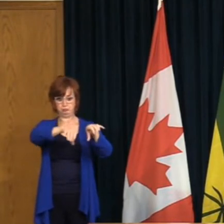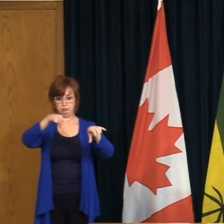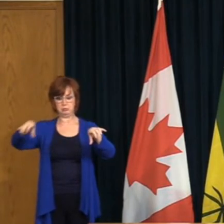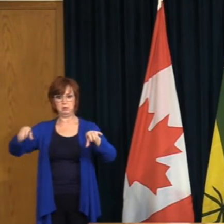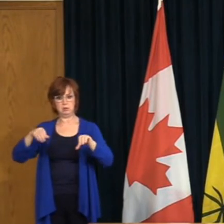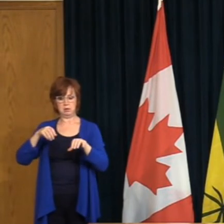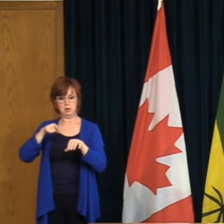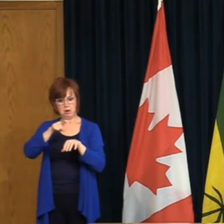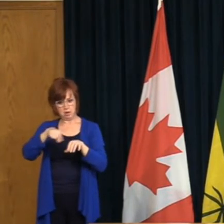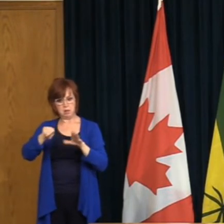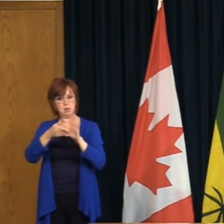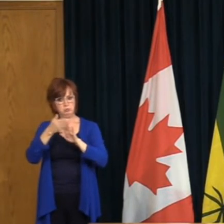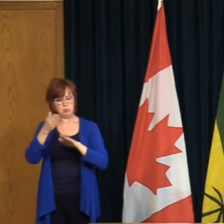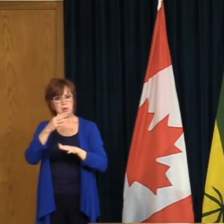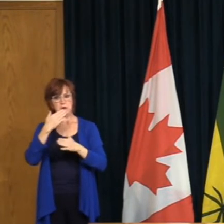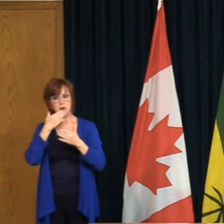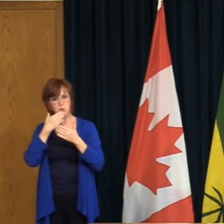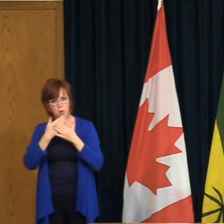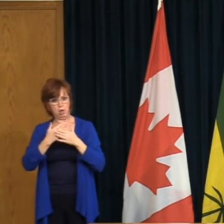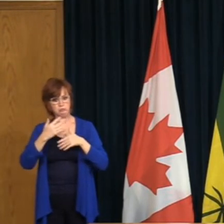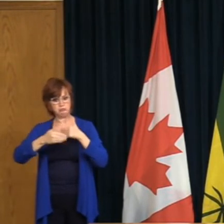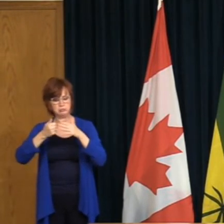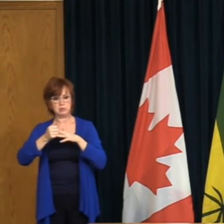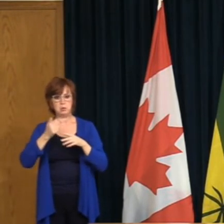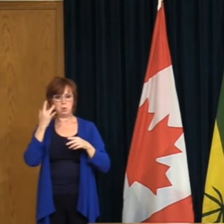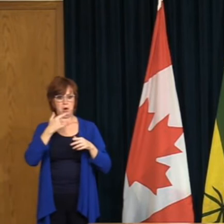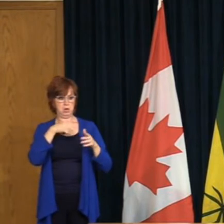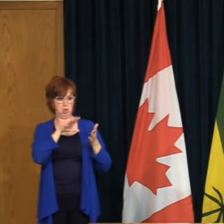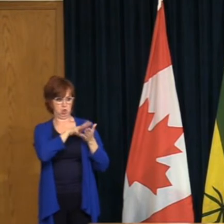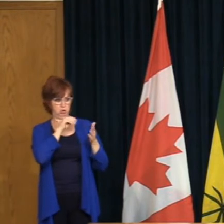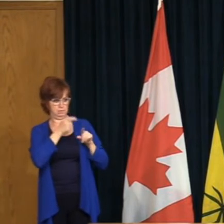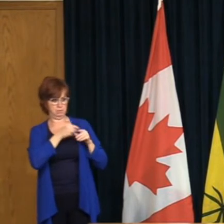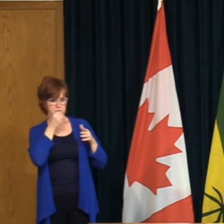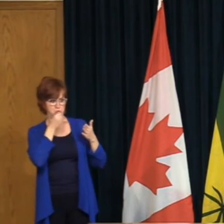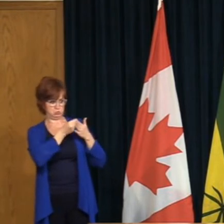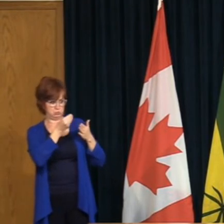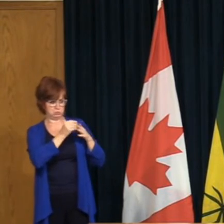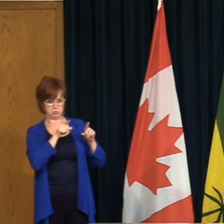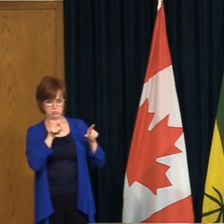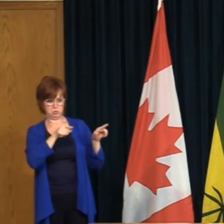stores are being applied. But I would like the